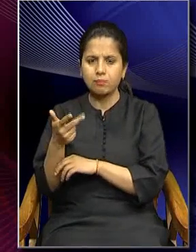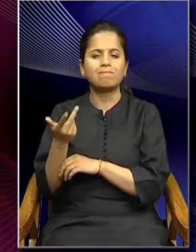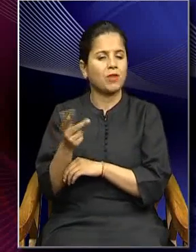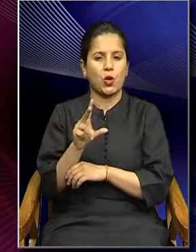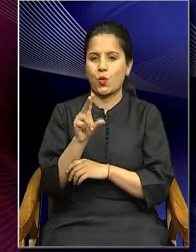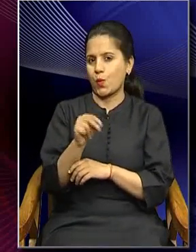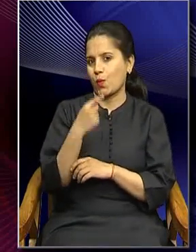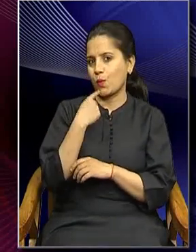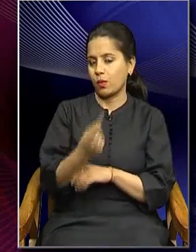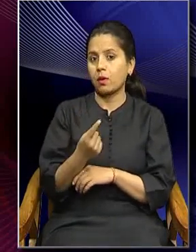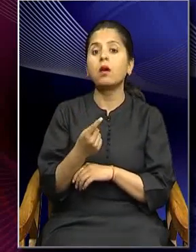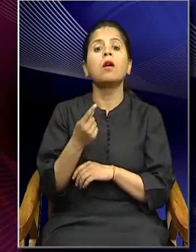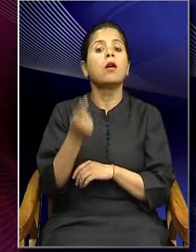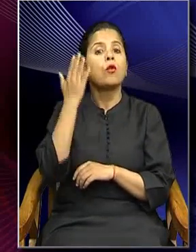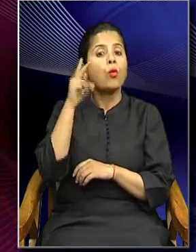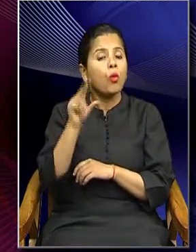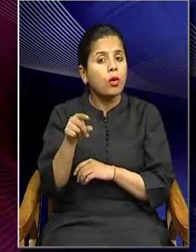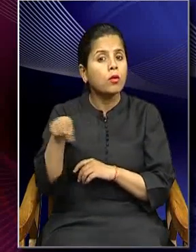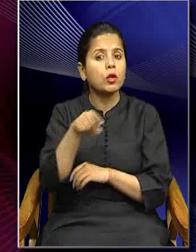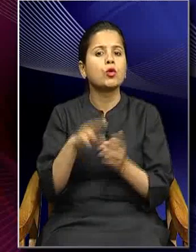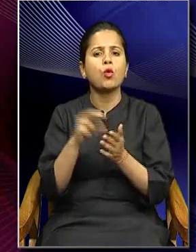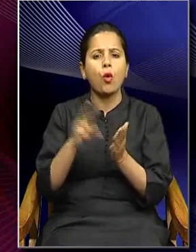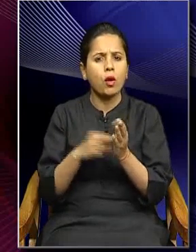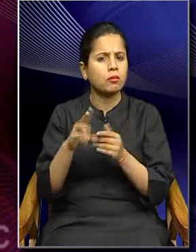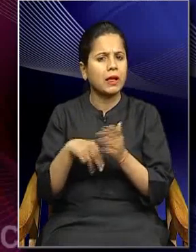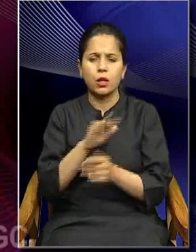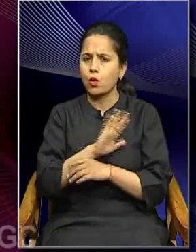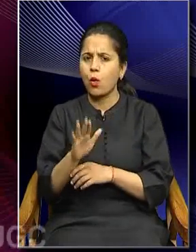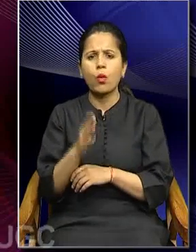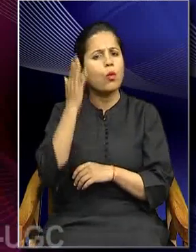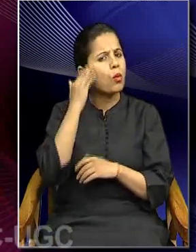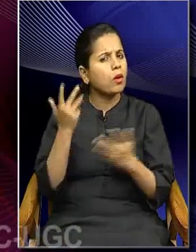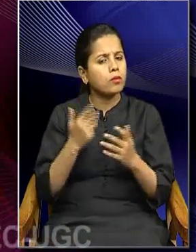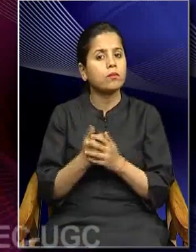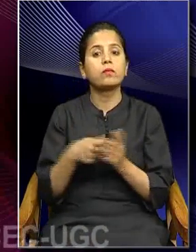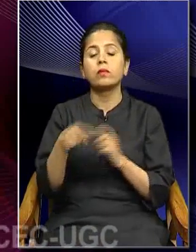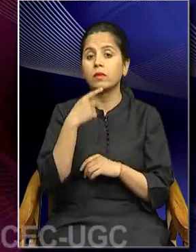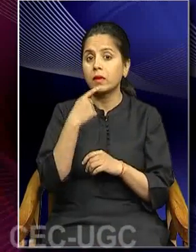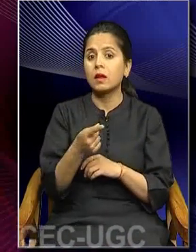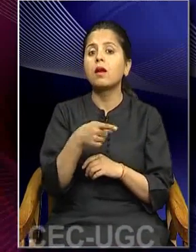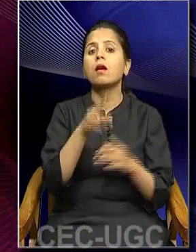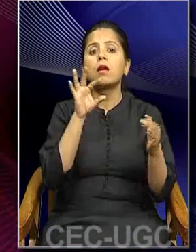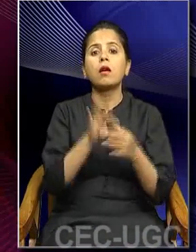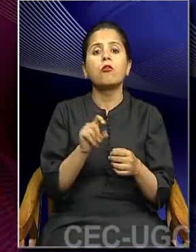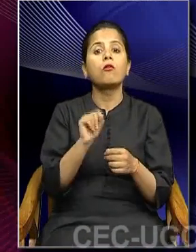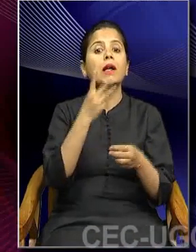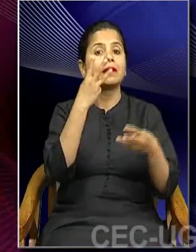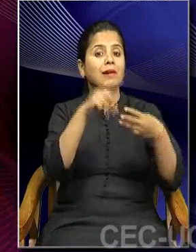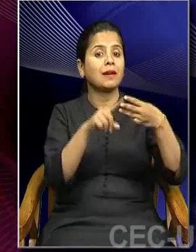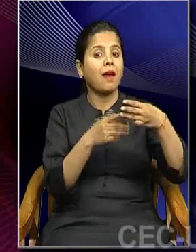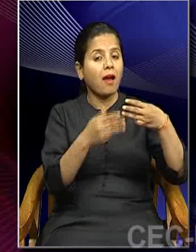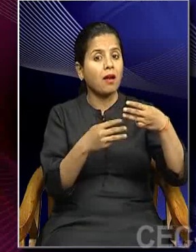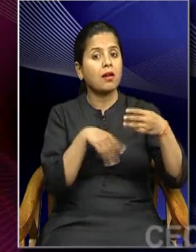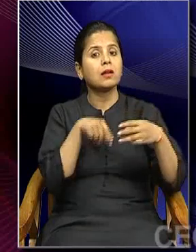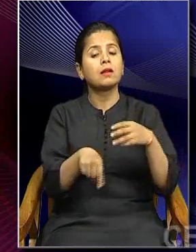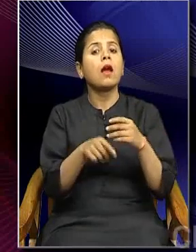not, for they are not non-being either. Why? Because they belong to the first 3.